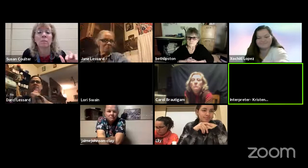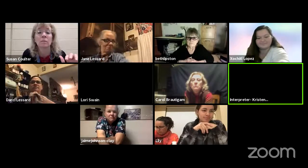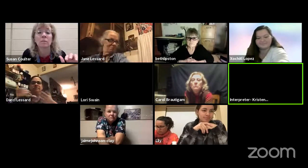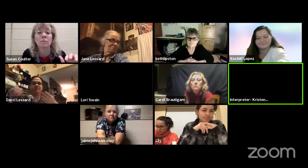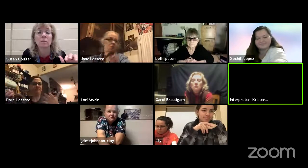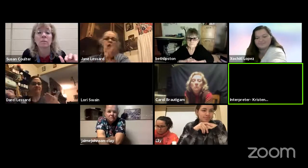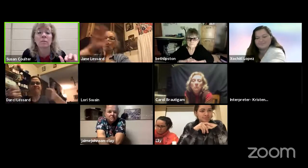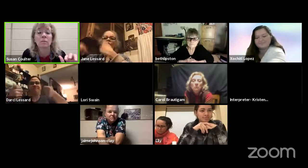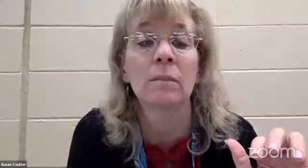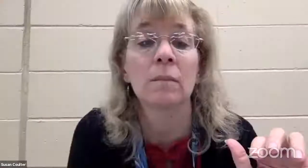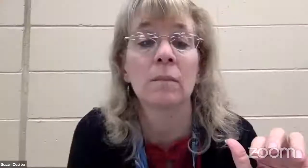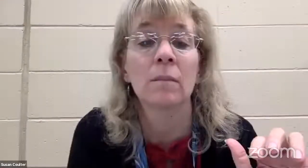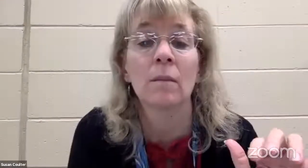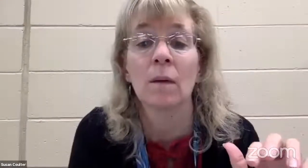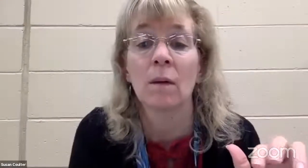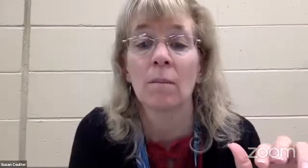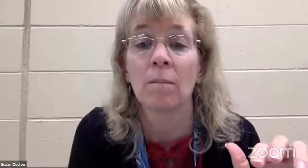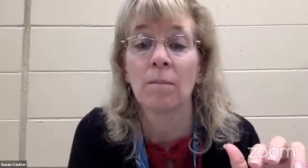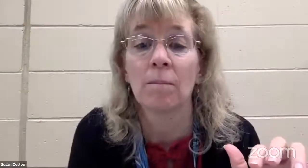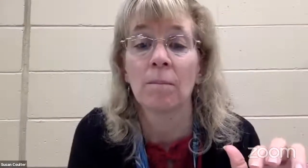2 thumbs up for this presentation.